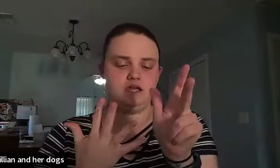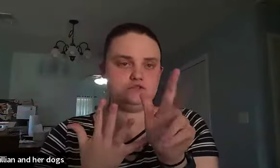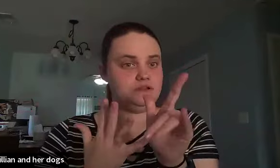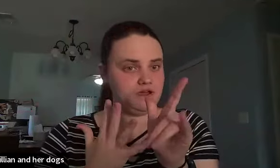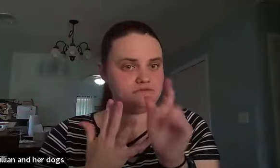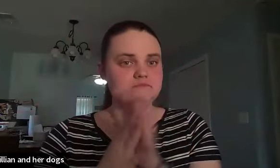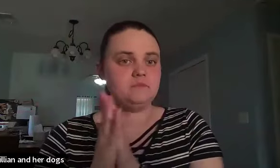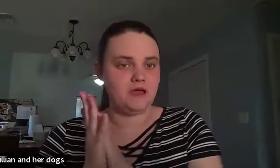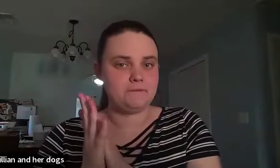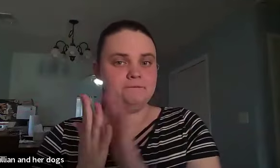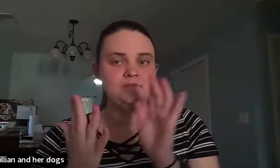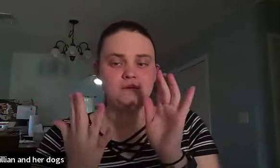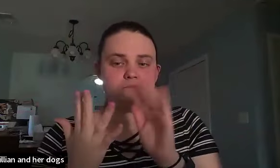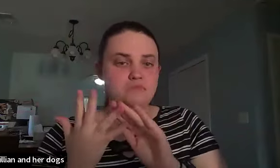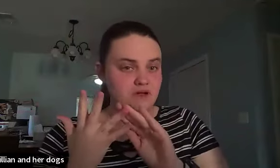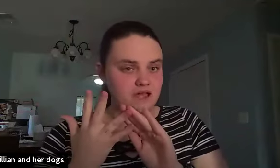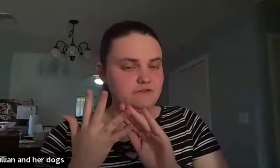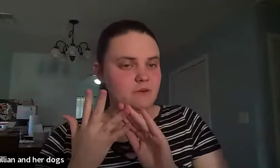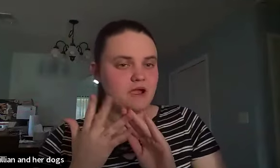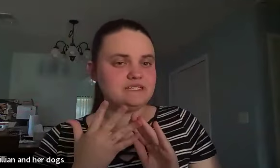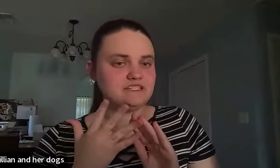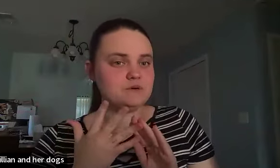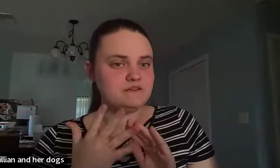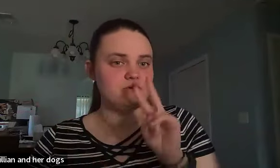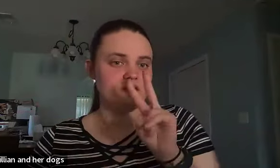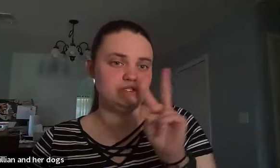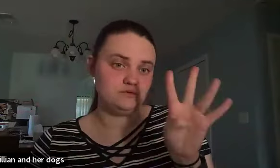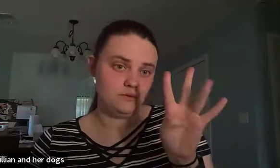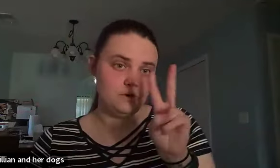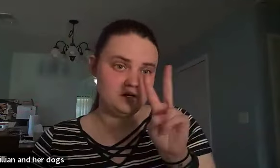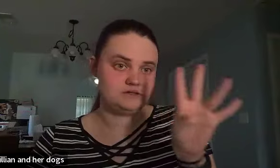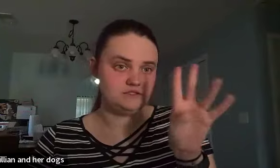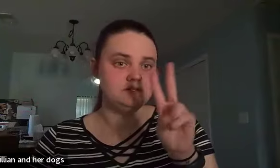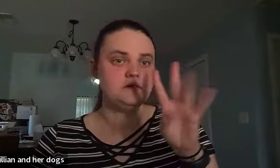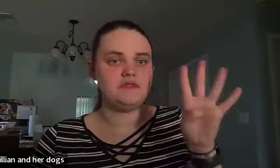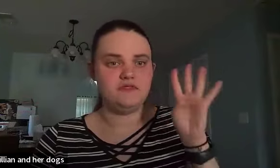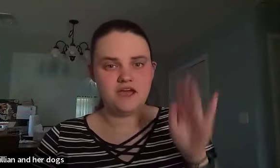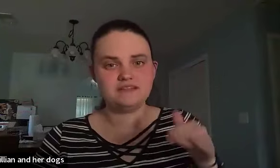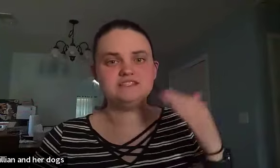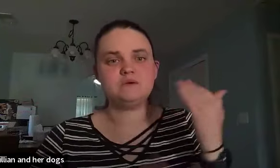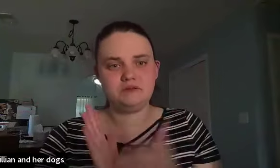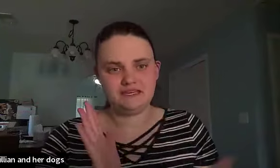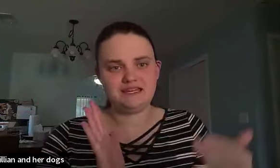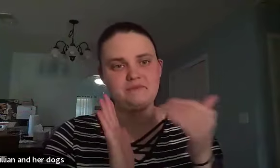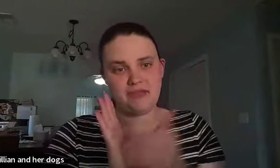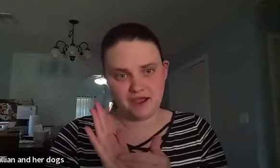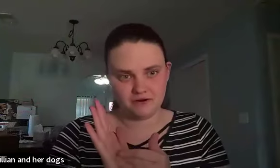and 25. Okay. But if you remember how we did 24, that 2, 4, that's the repeating